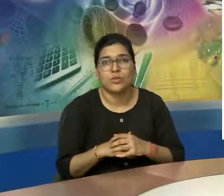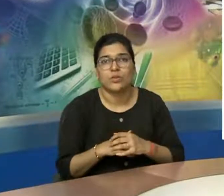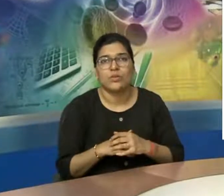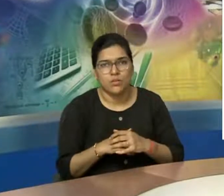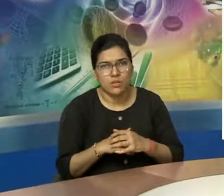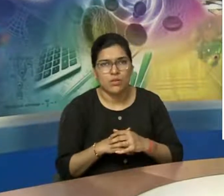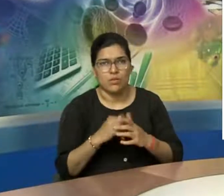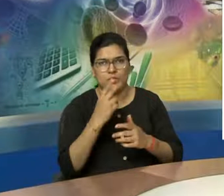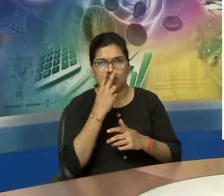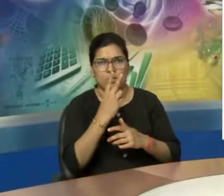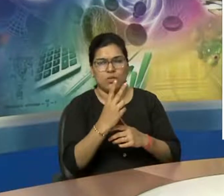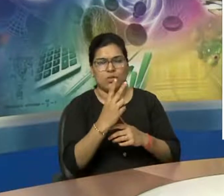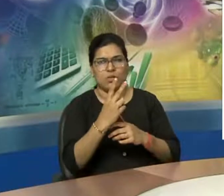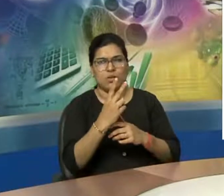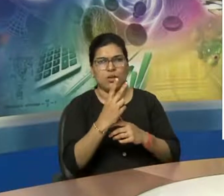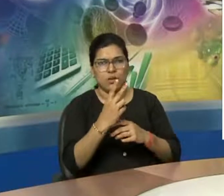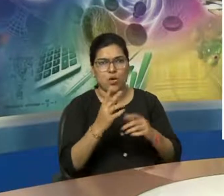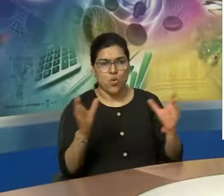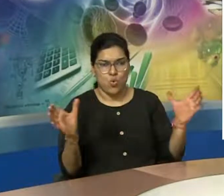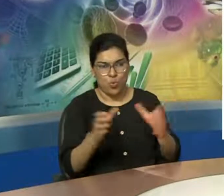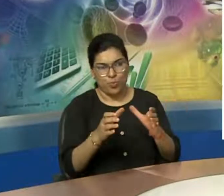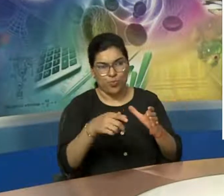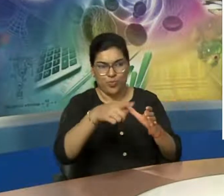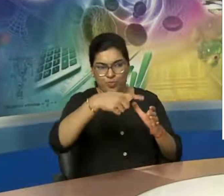Let's now understand the niche and organism.